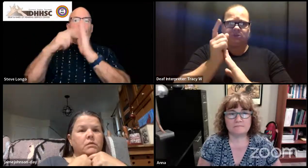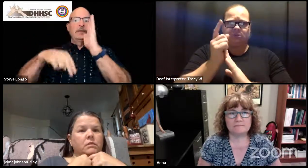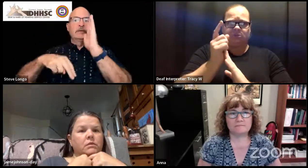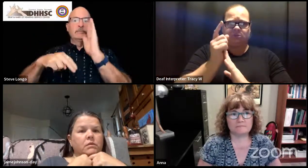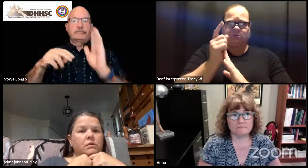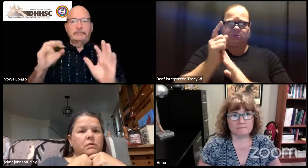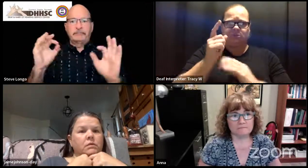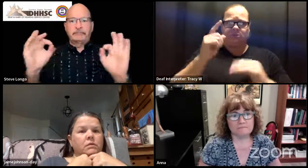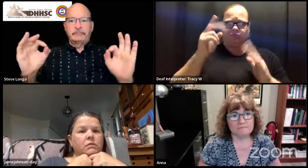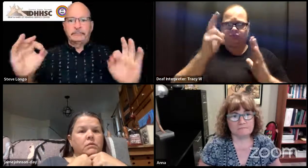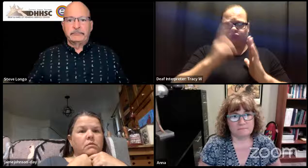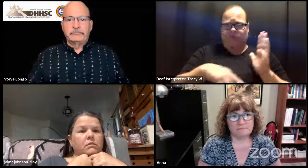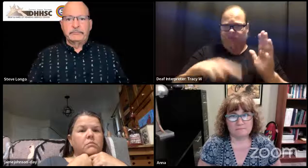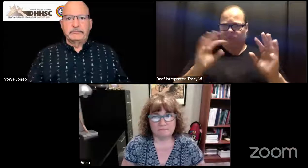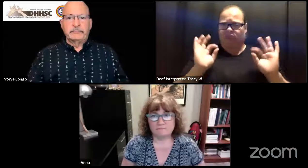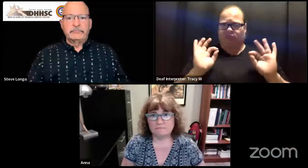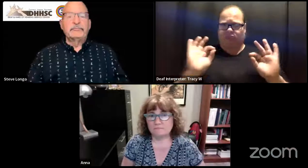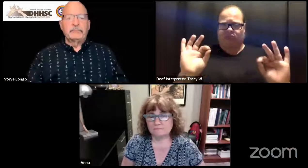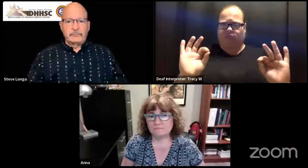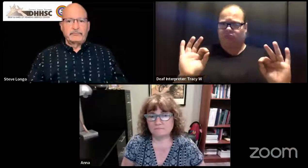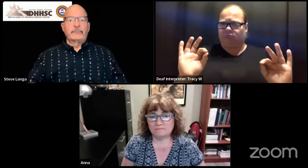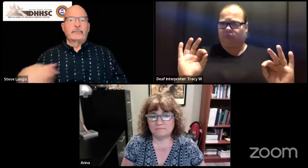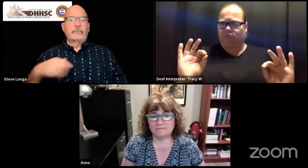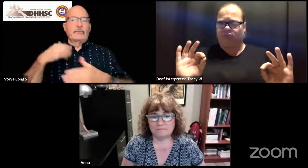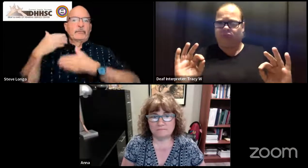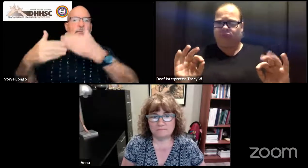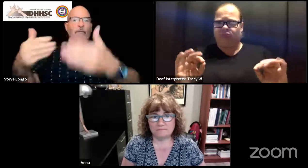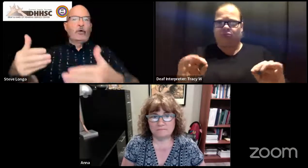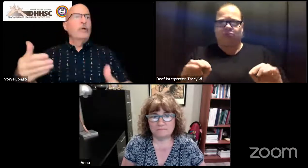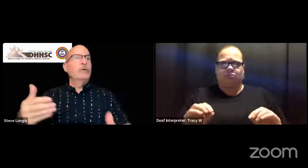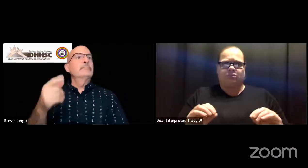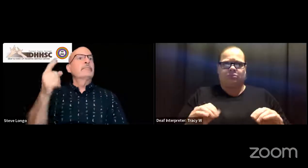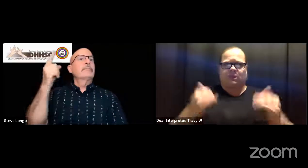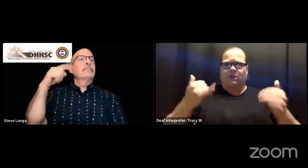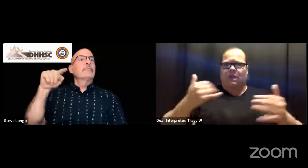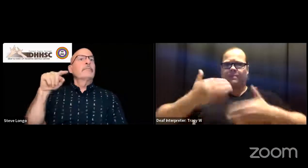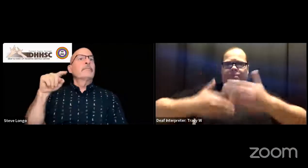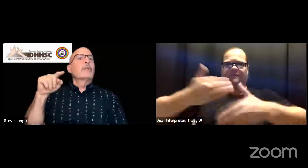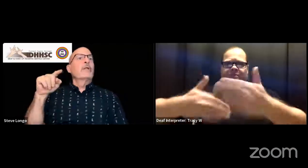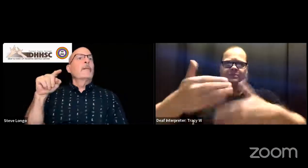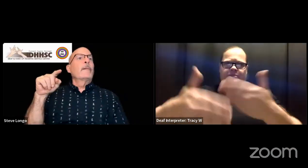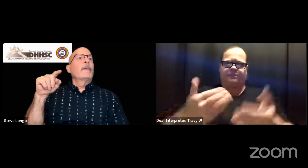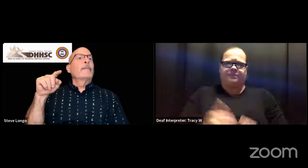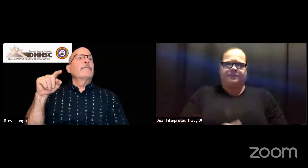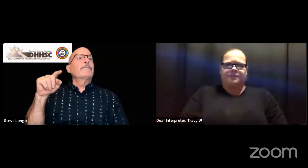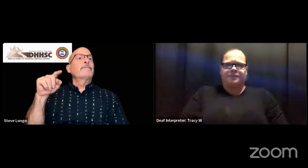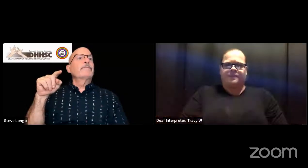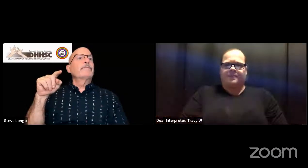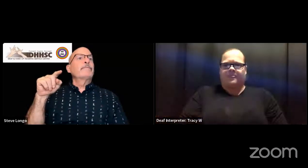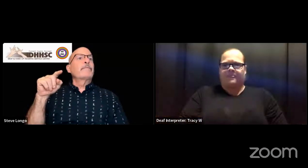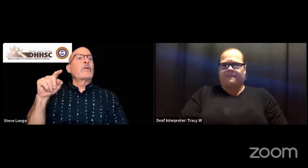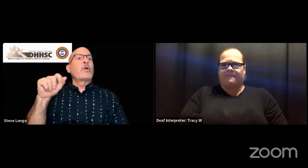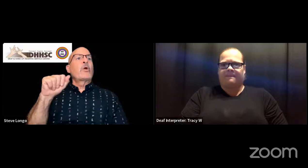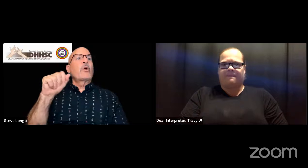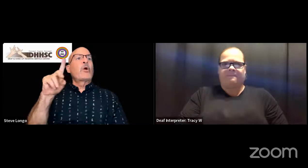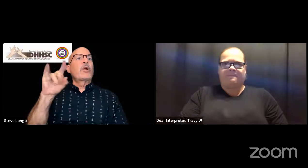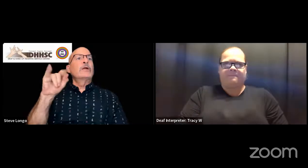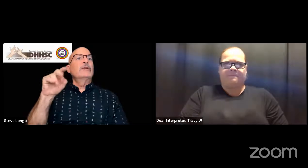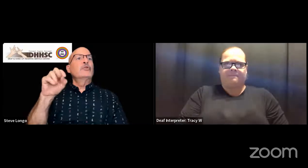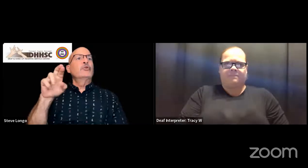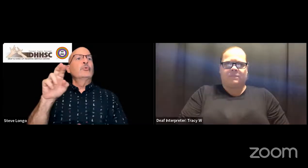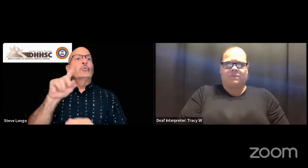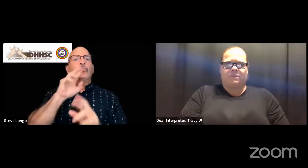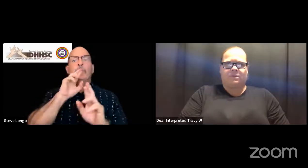agenda. Then those minutes are approved as read. And we will continue on.